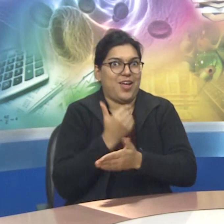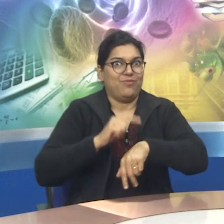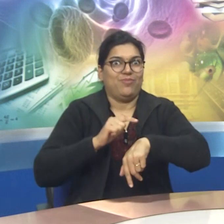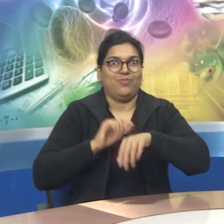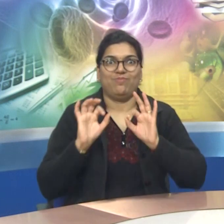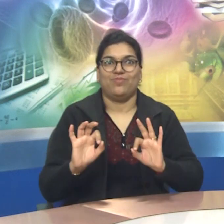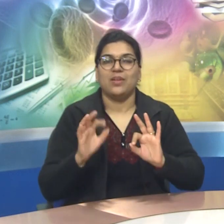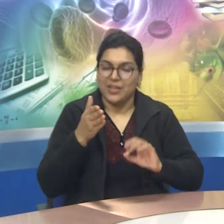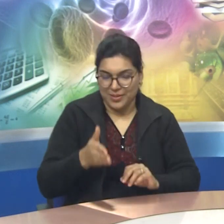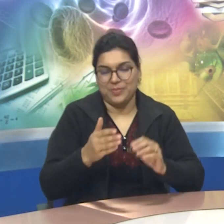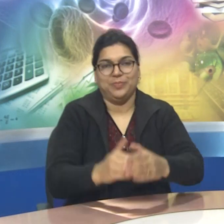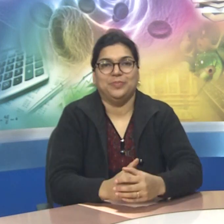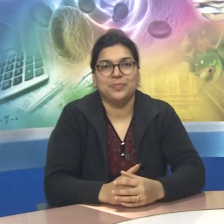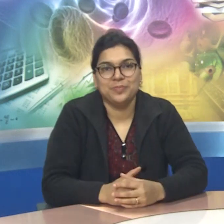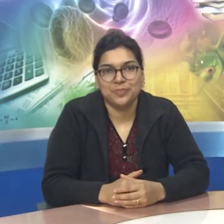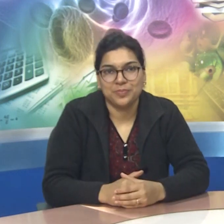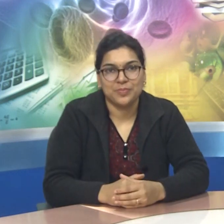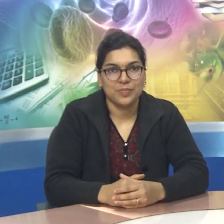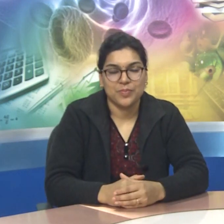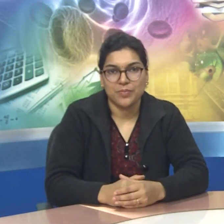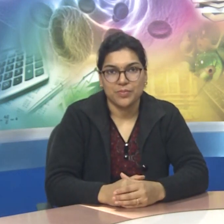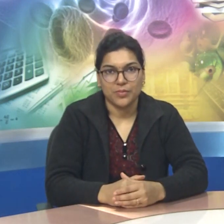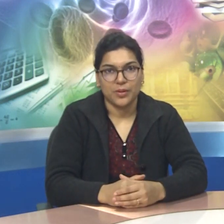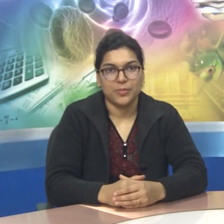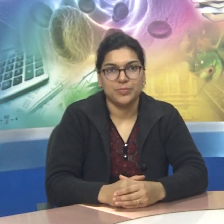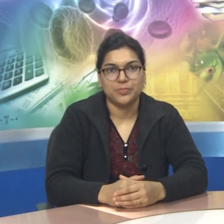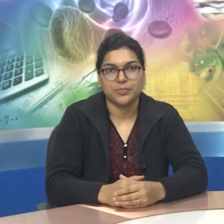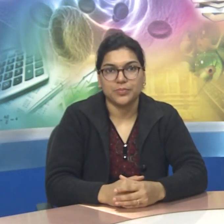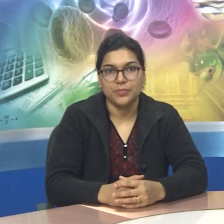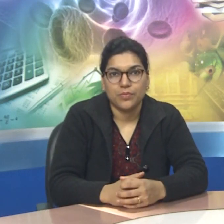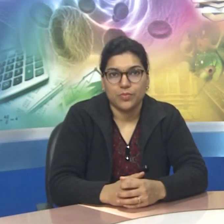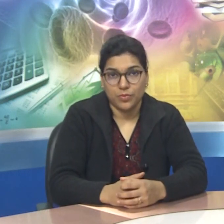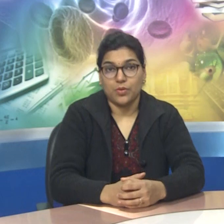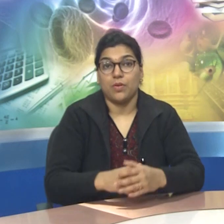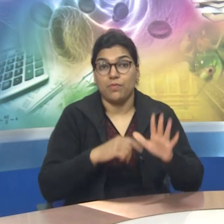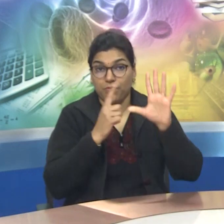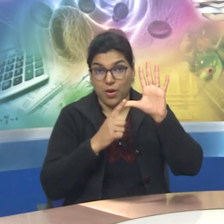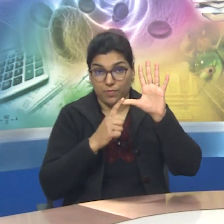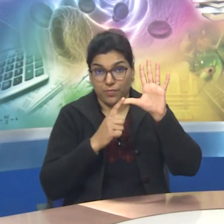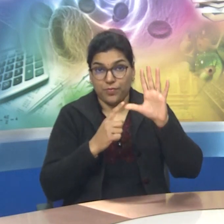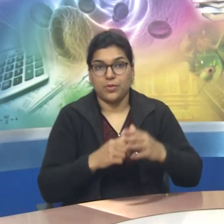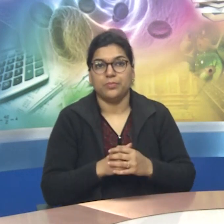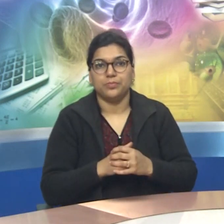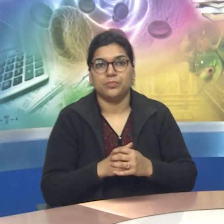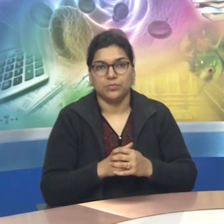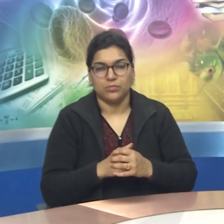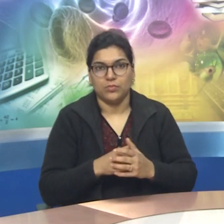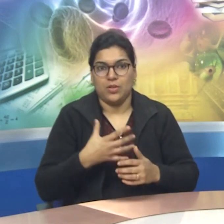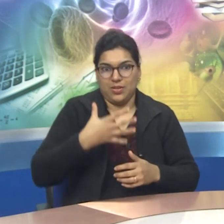long range of reference service with the help of information tools. The fifth implication of the fourth law